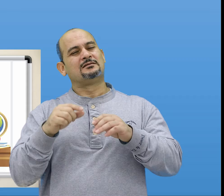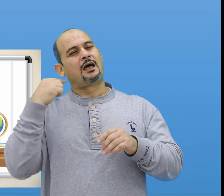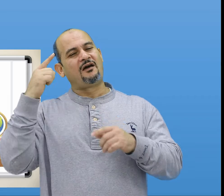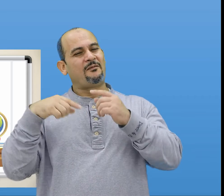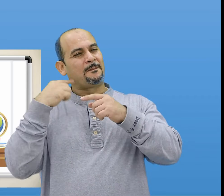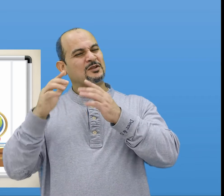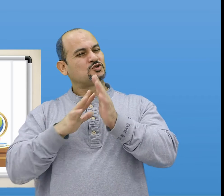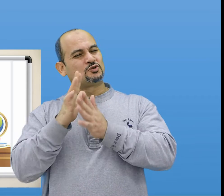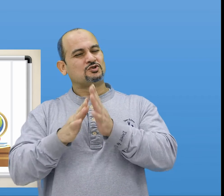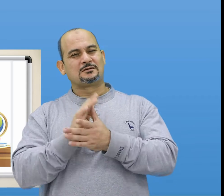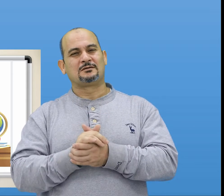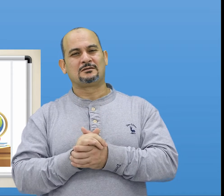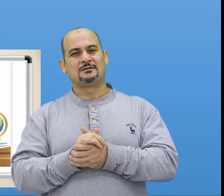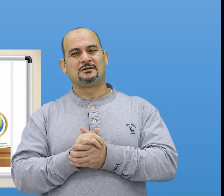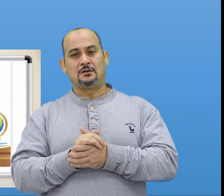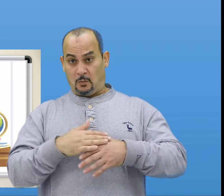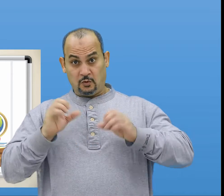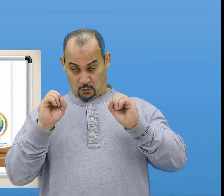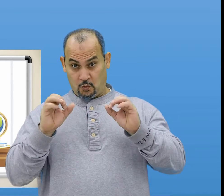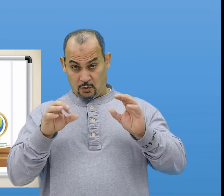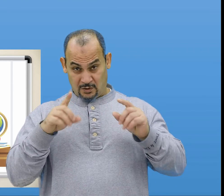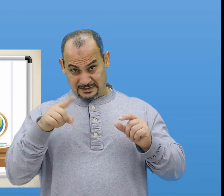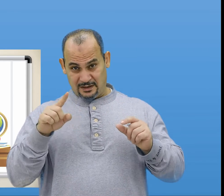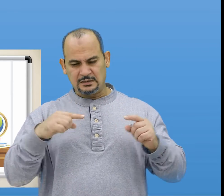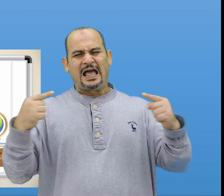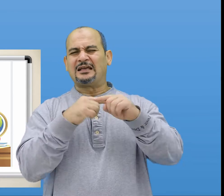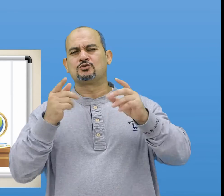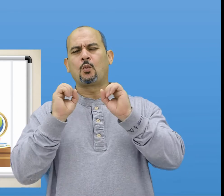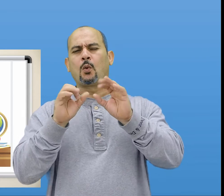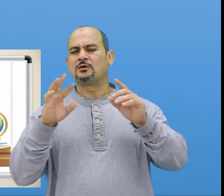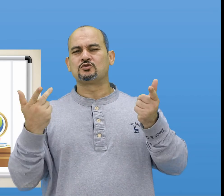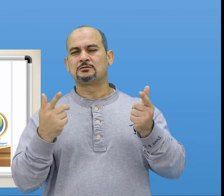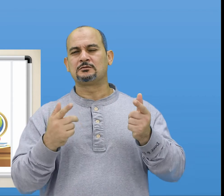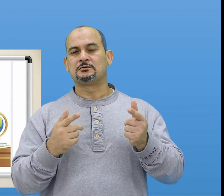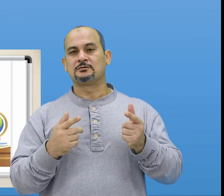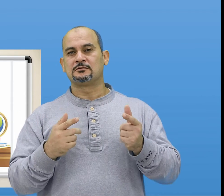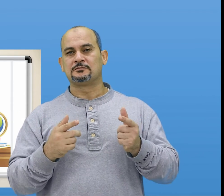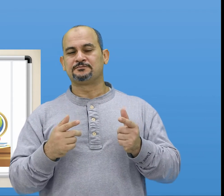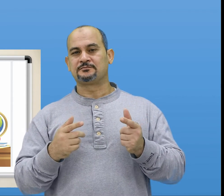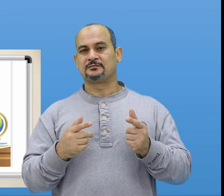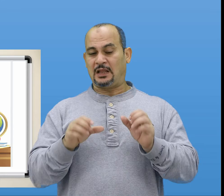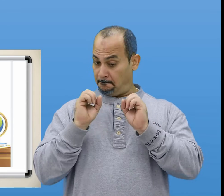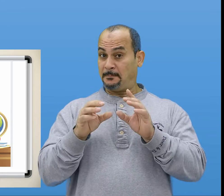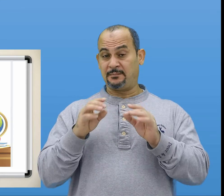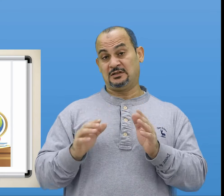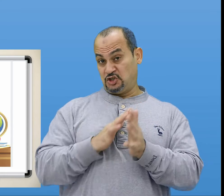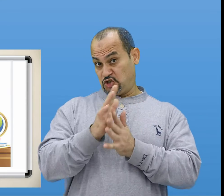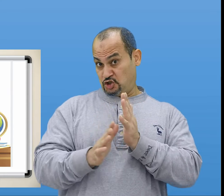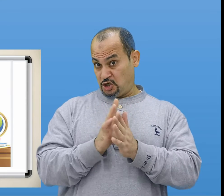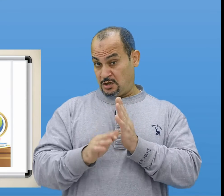We have different stages here. So what happens if we reach the final stage of the